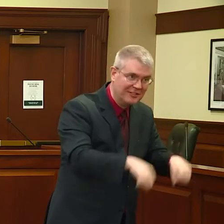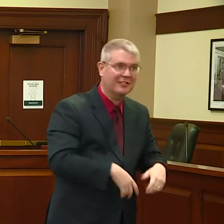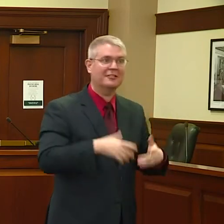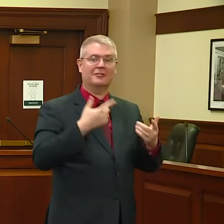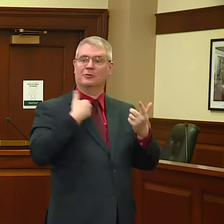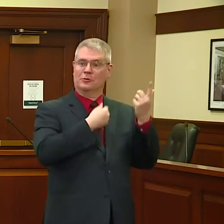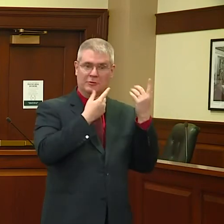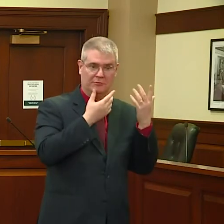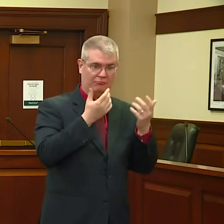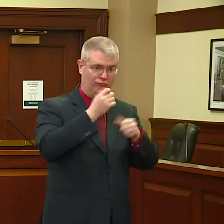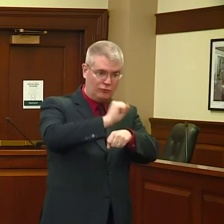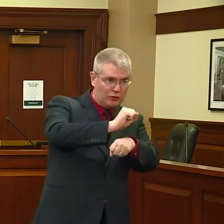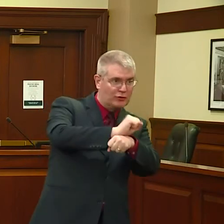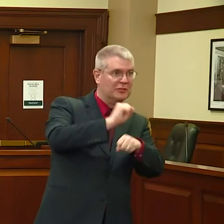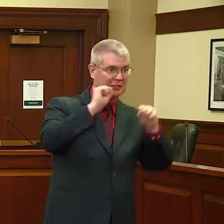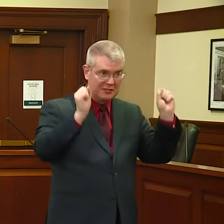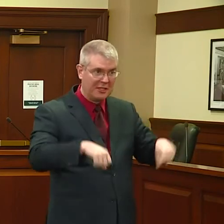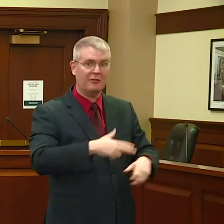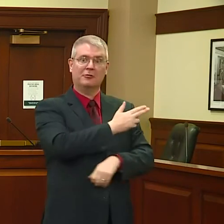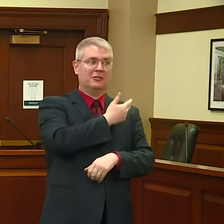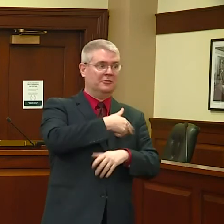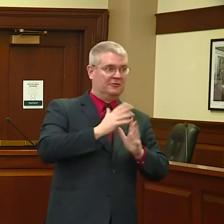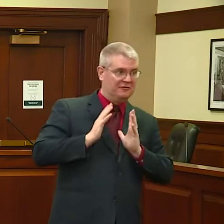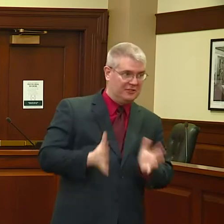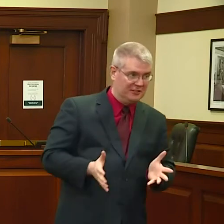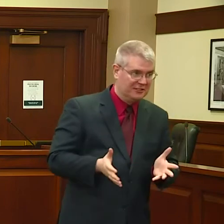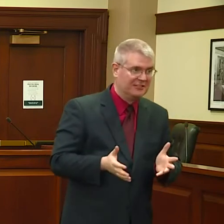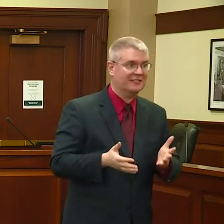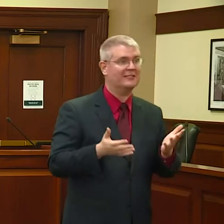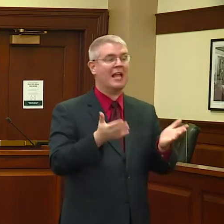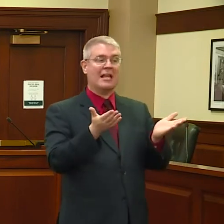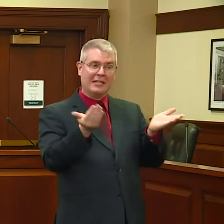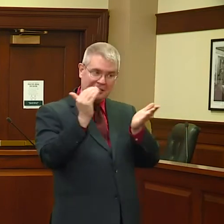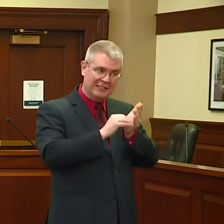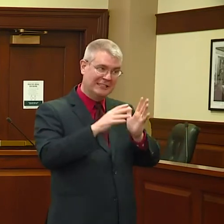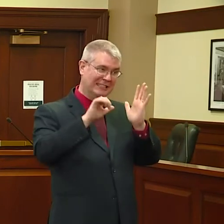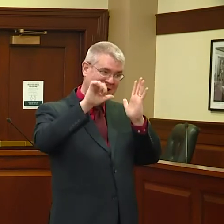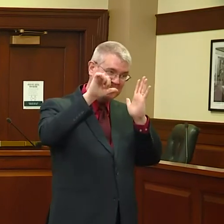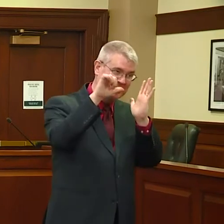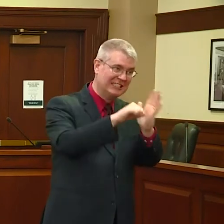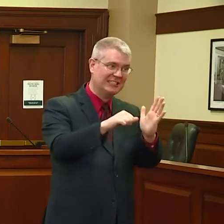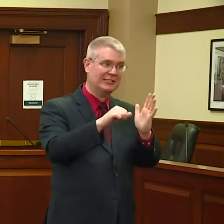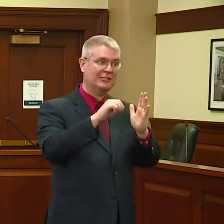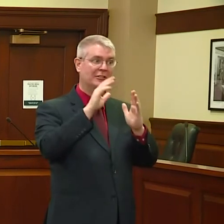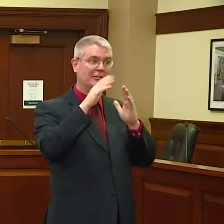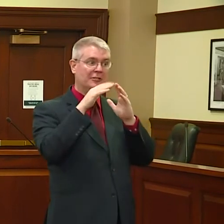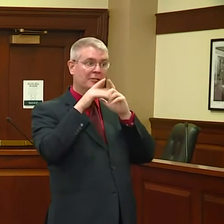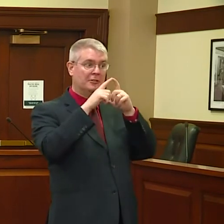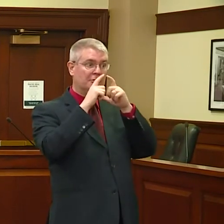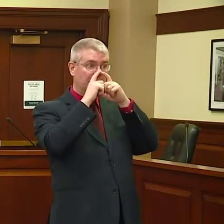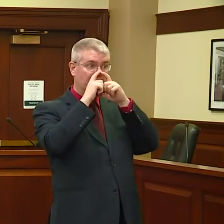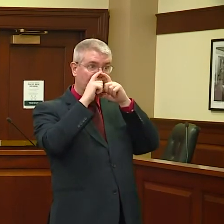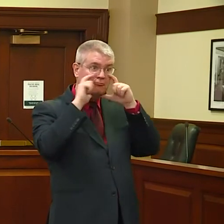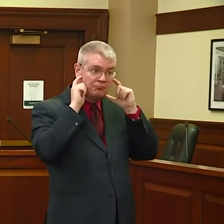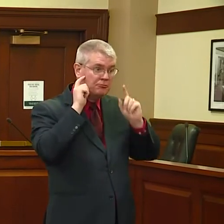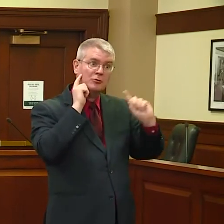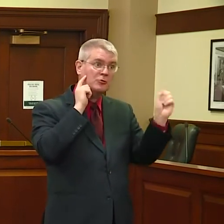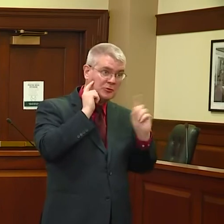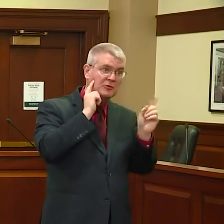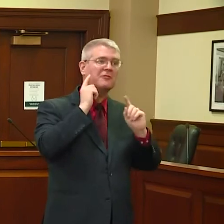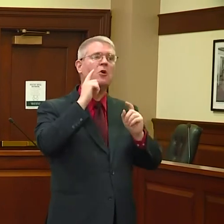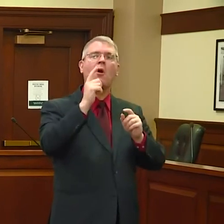close circle of friends and family. With that, Dr. Hahn will provide an update, and then Jordan Herget will speak, and